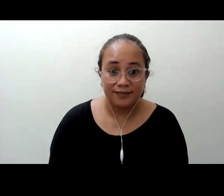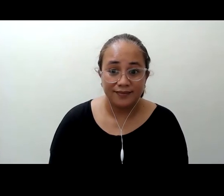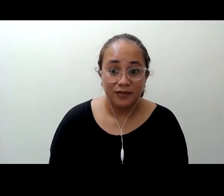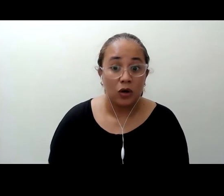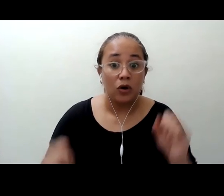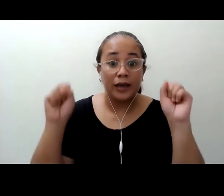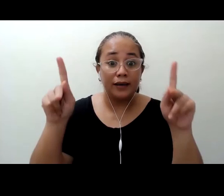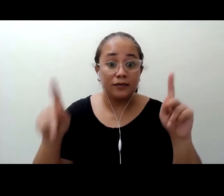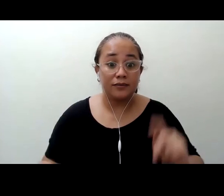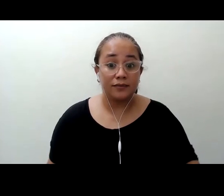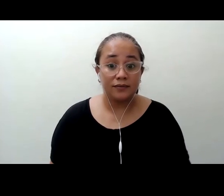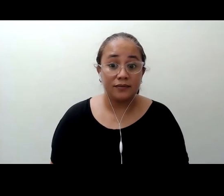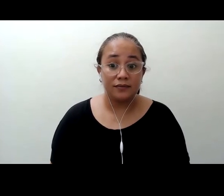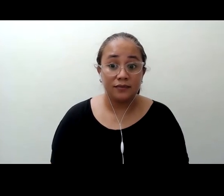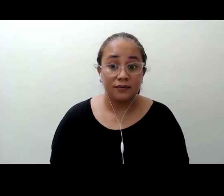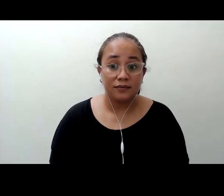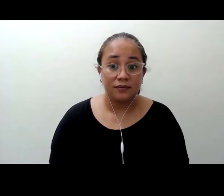Okay.